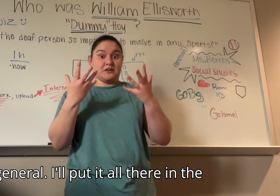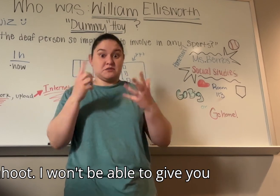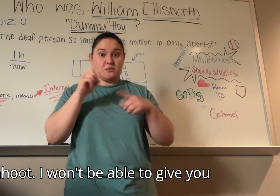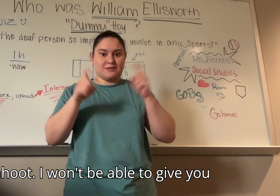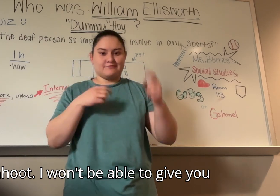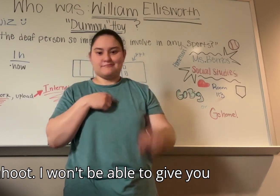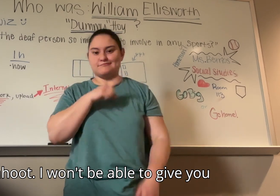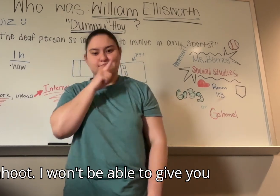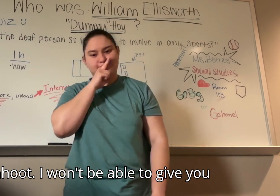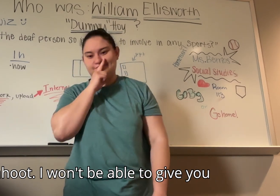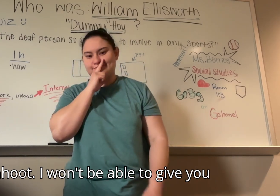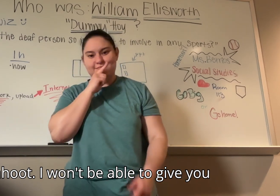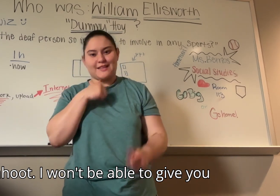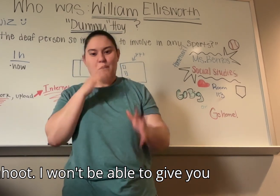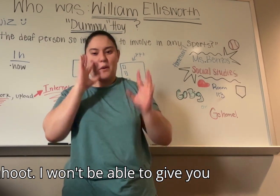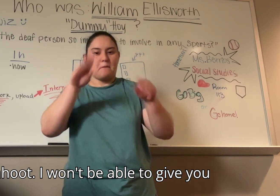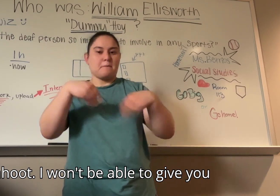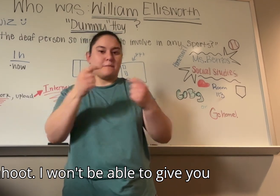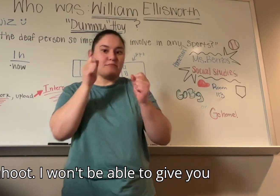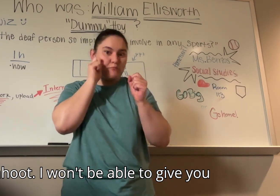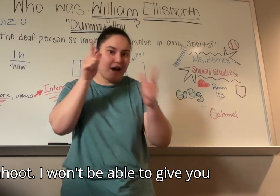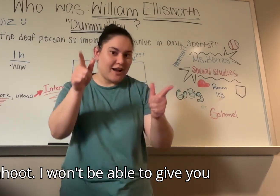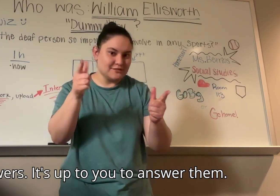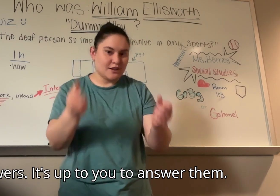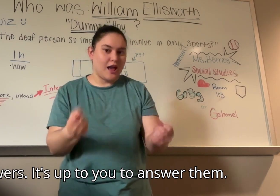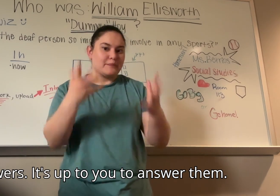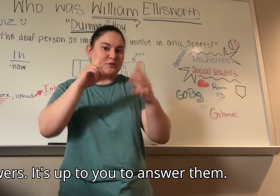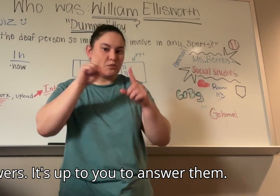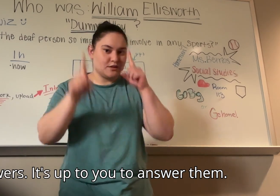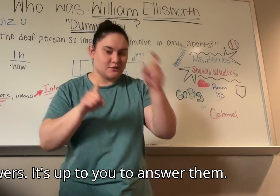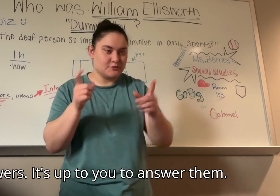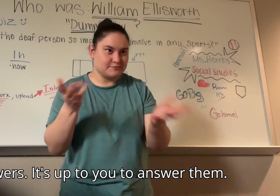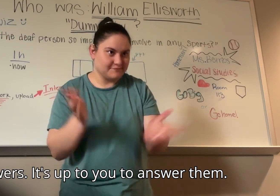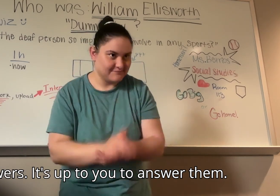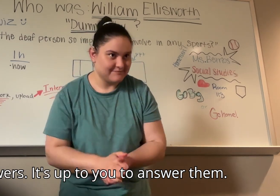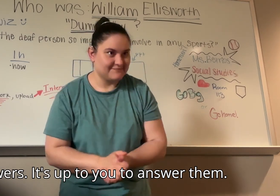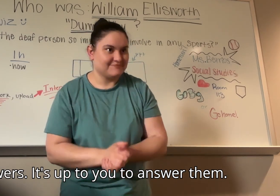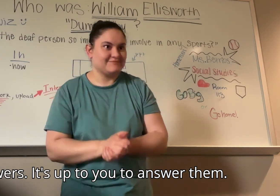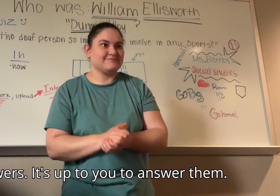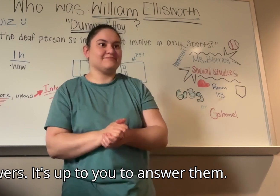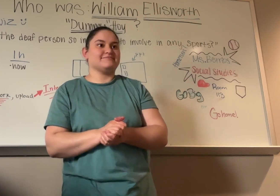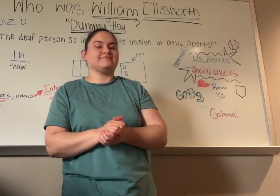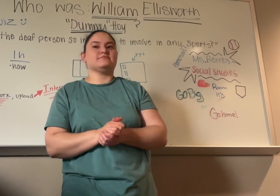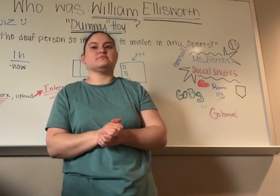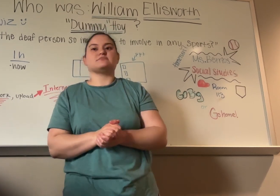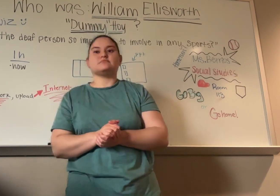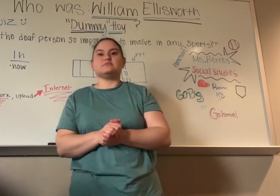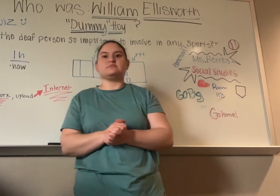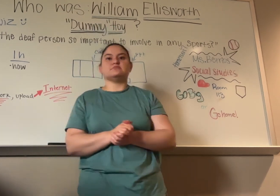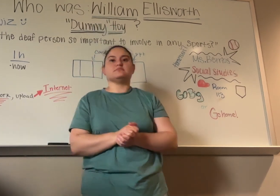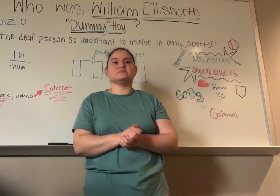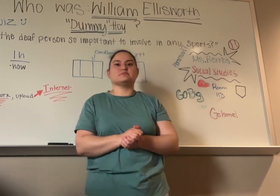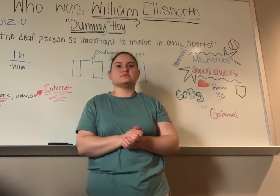Kahoot. I won't be able to give you answers. It's up to you to answer them.